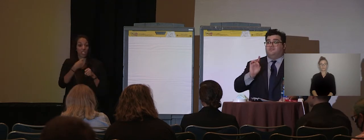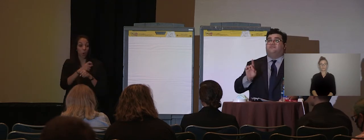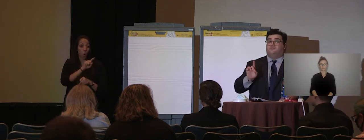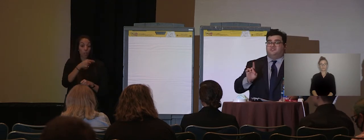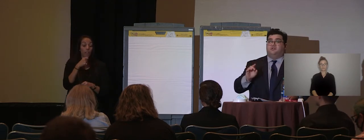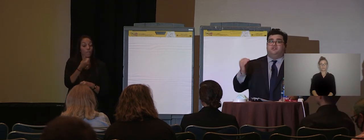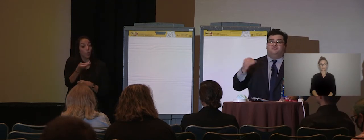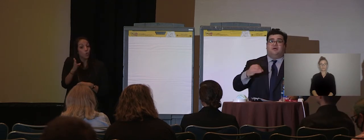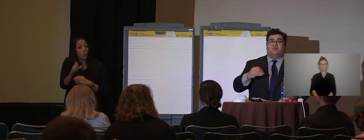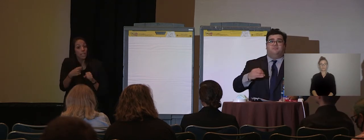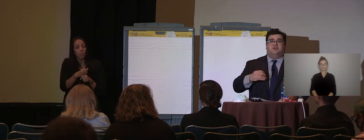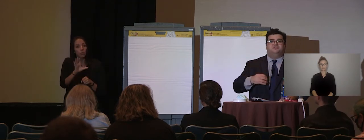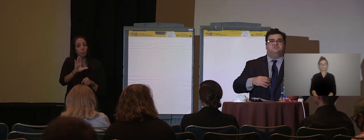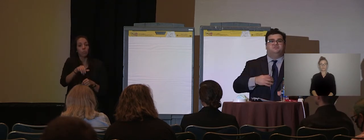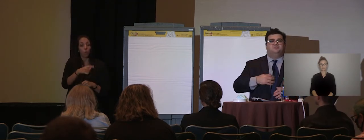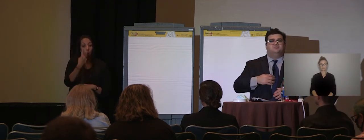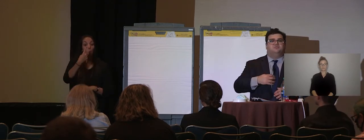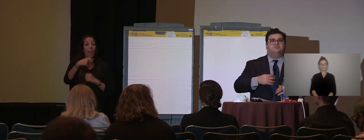years here it